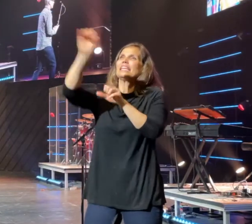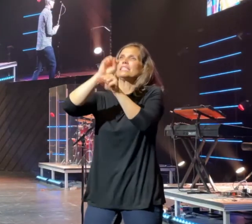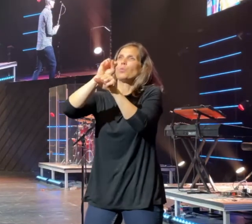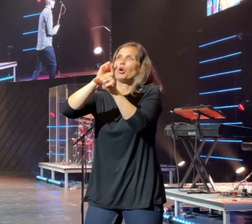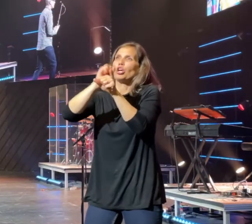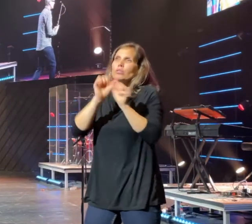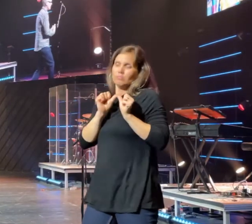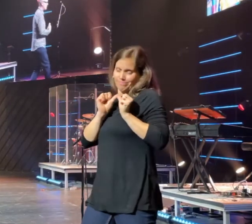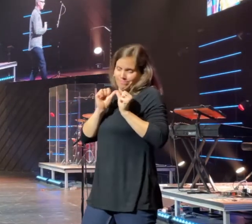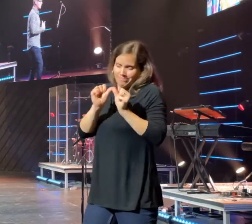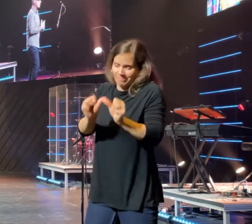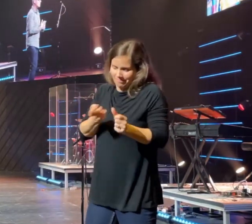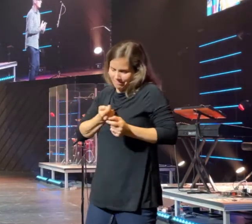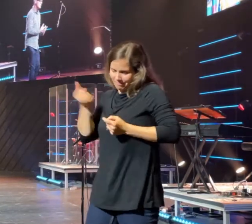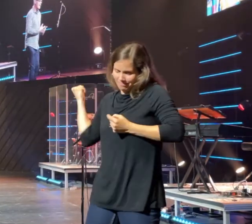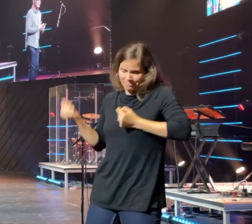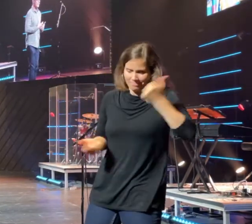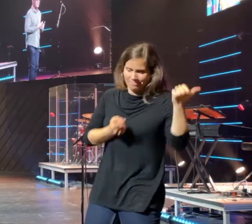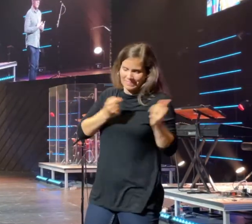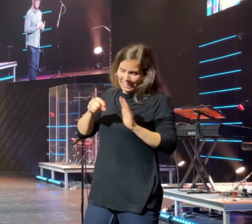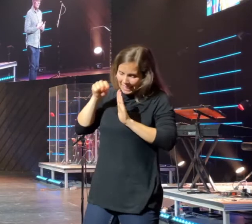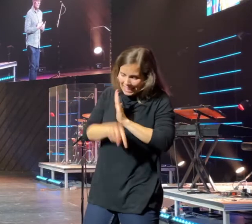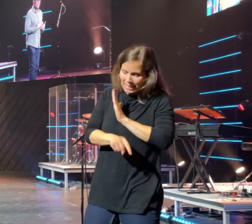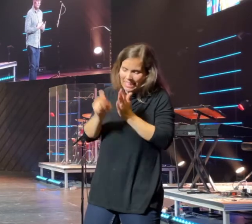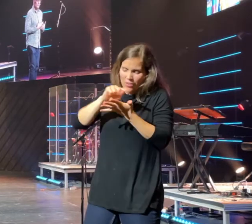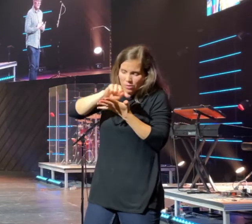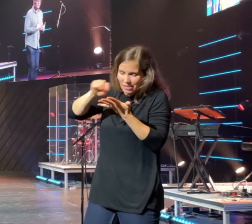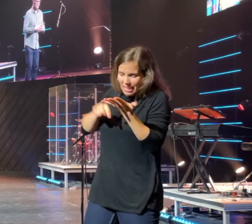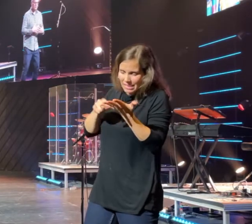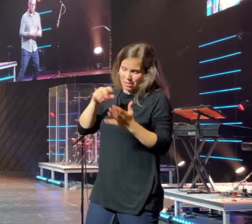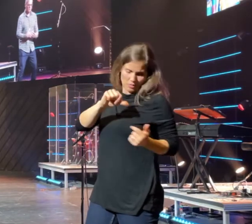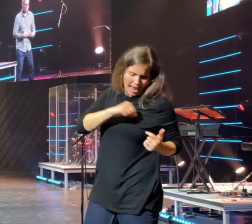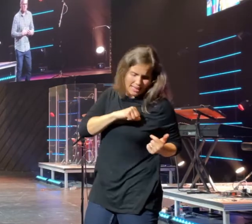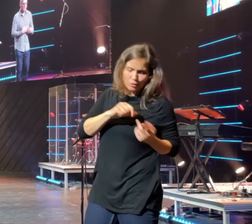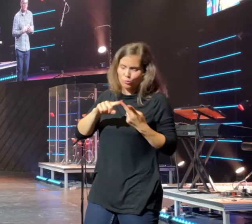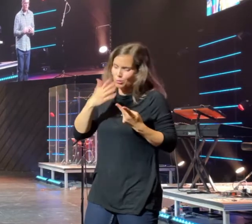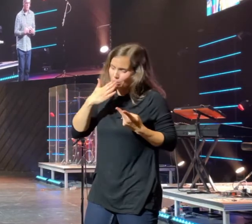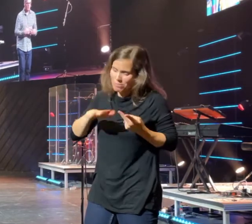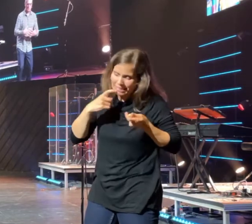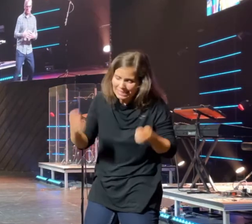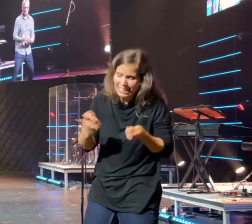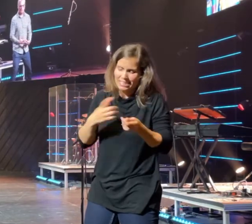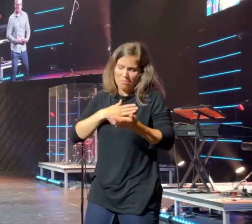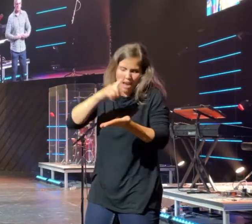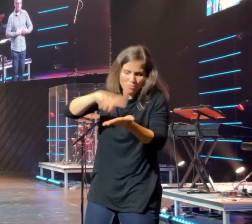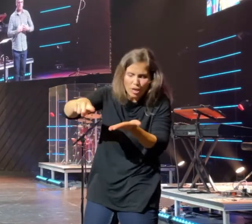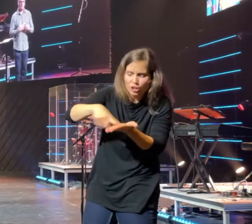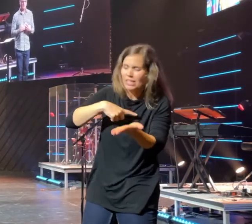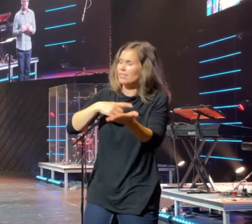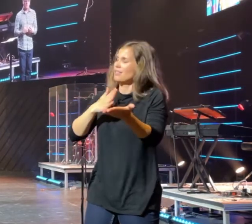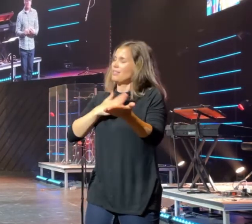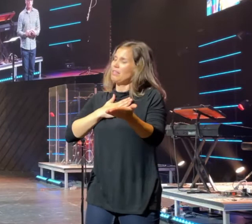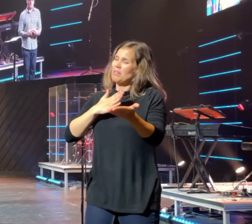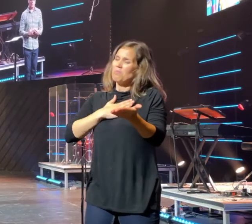your life if you're submitted to it. Putting to death your attitudes. Putting to death your prejudices. Putting to death